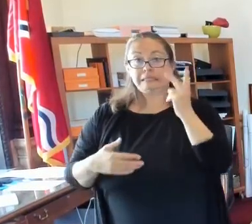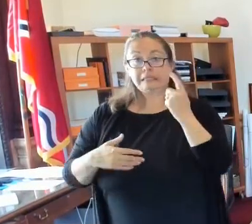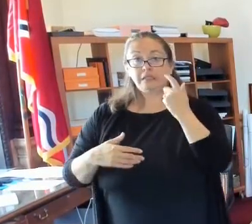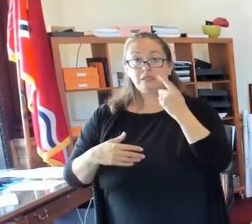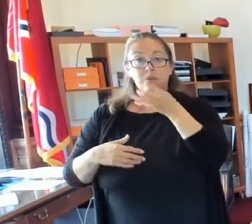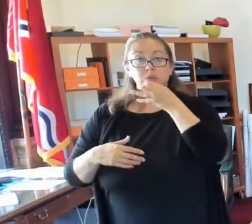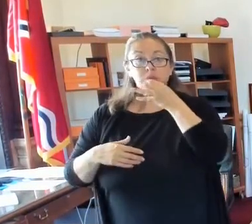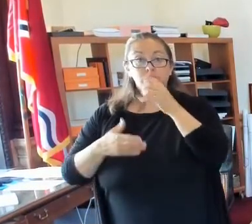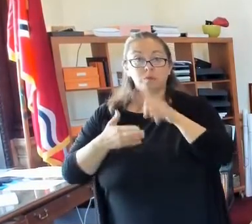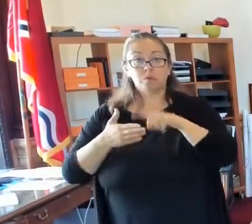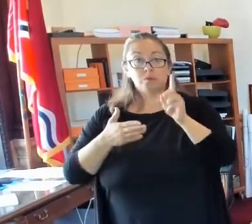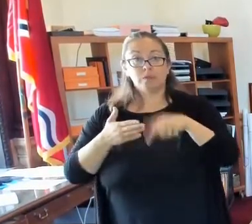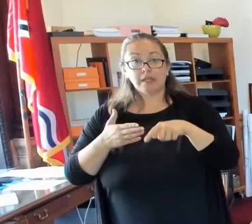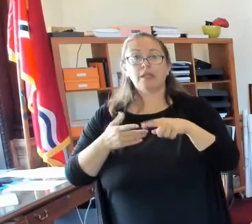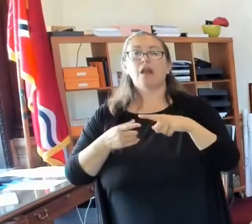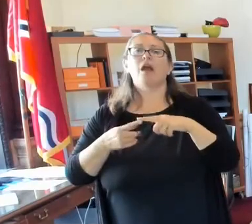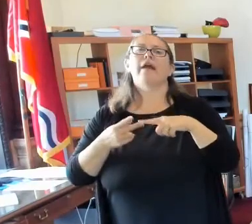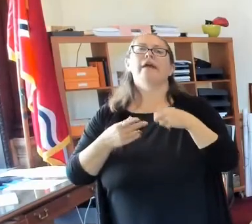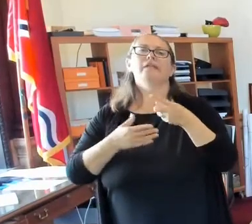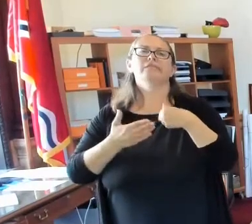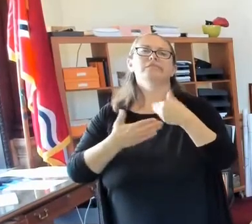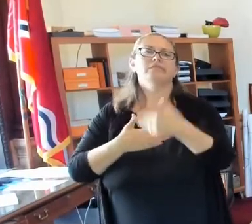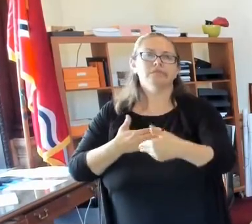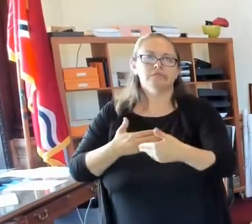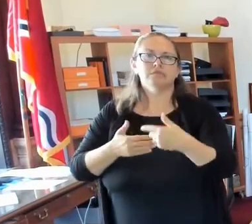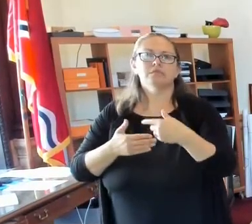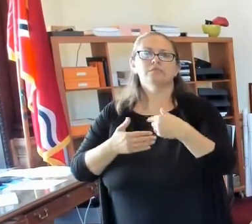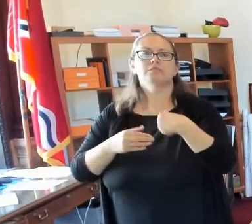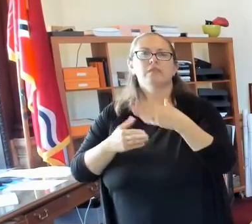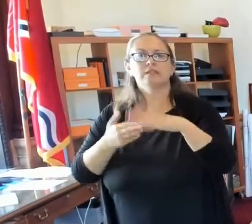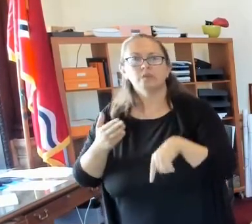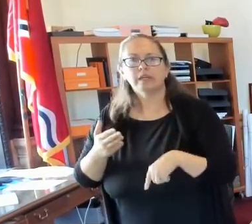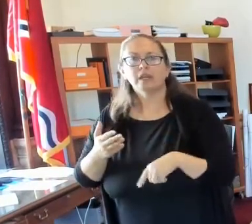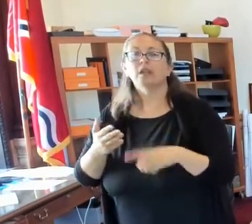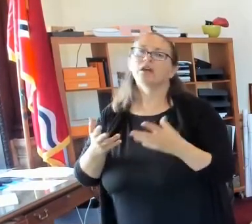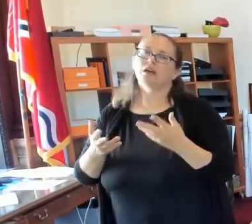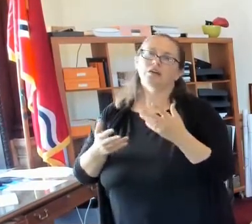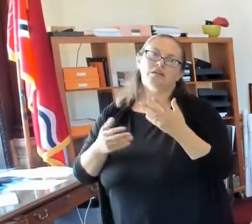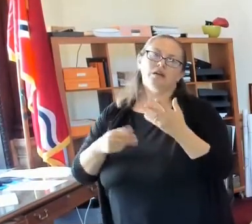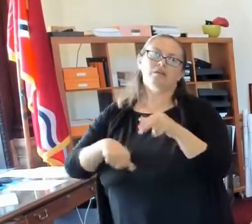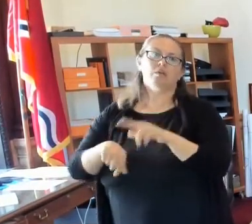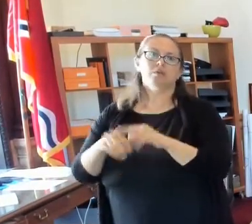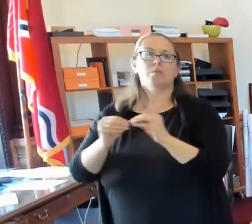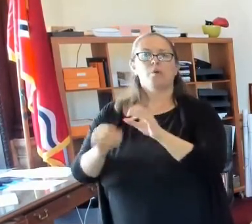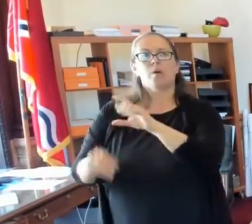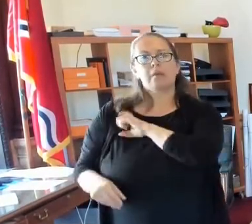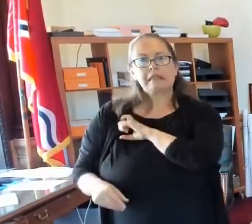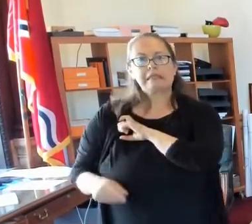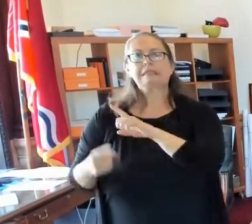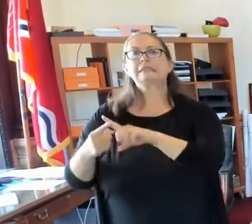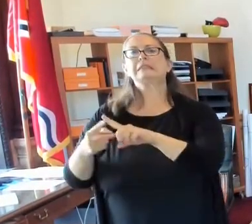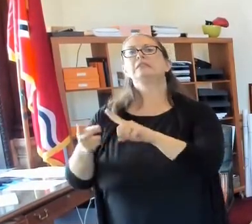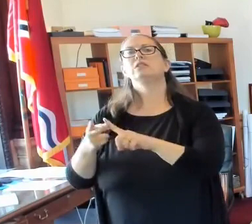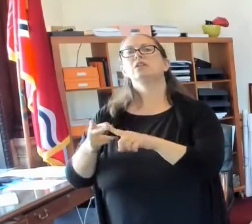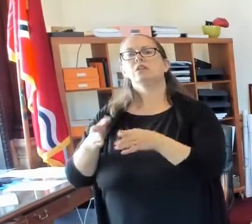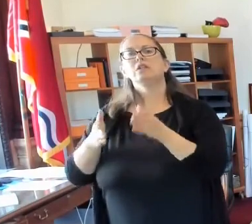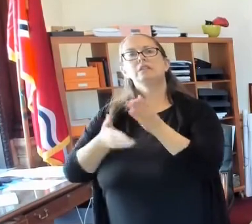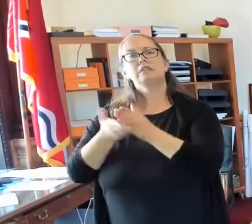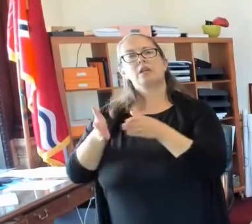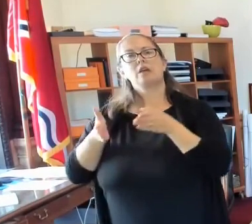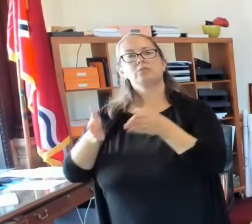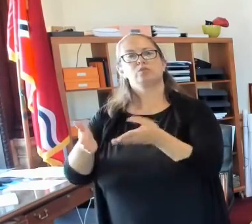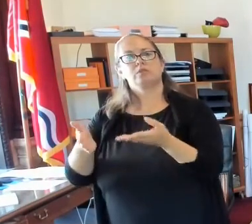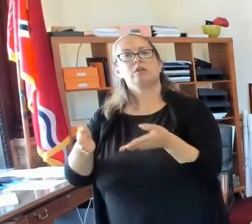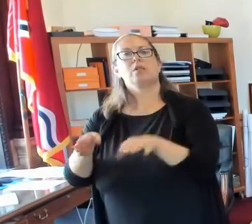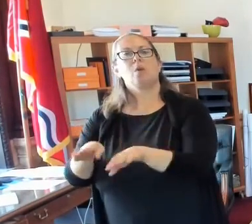and subsequent weekends, of course, as you will see, there's more enforcement and there'll be some street closures. Now,